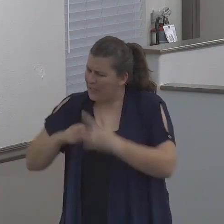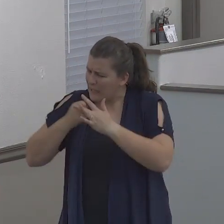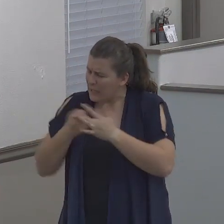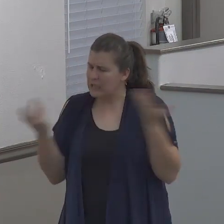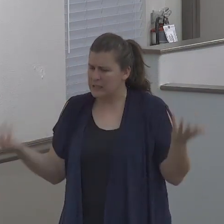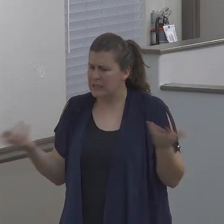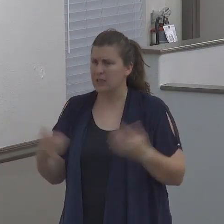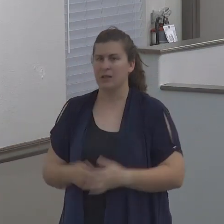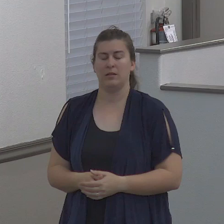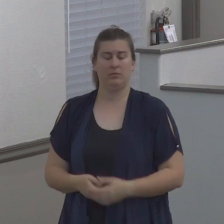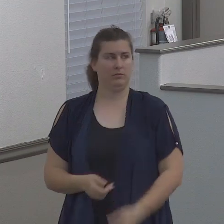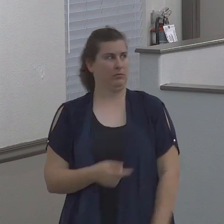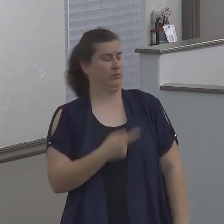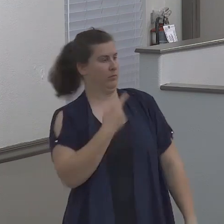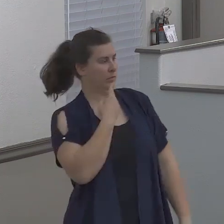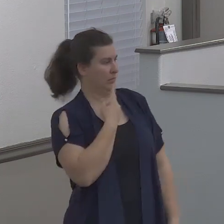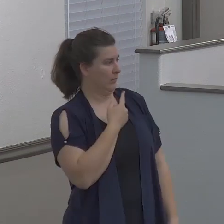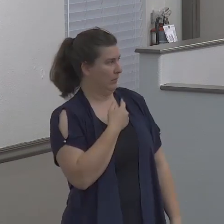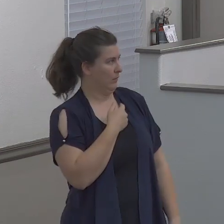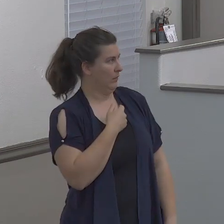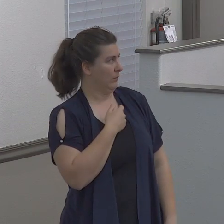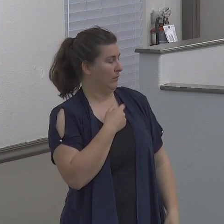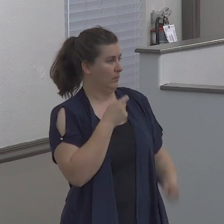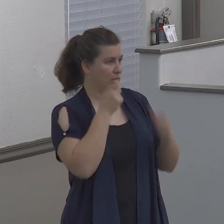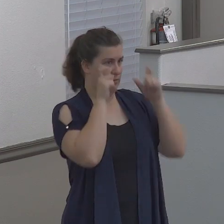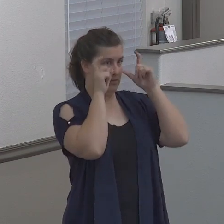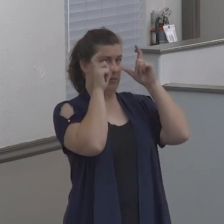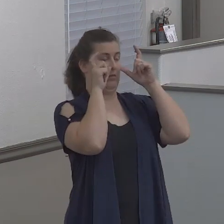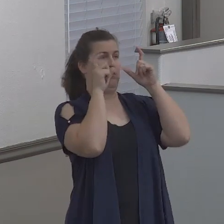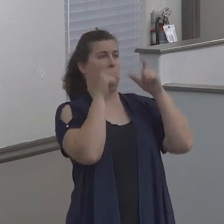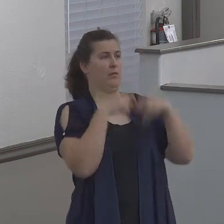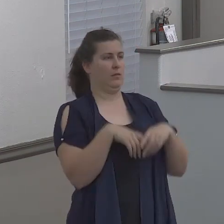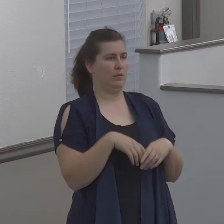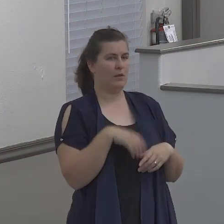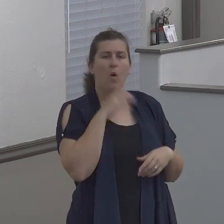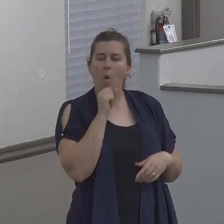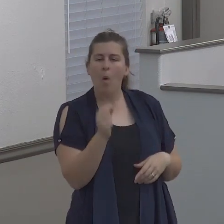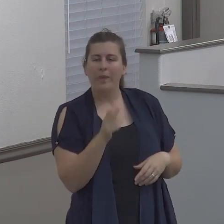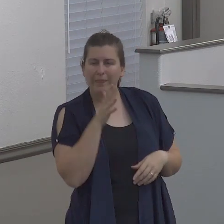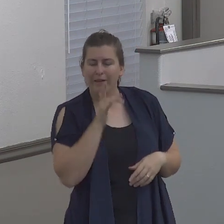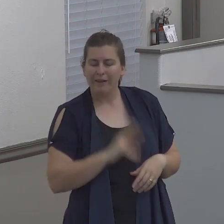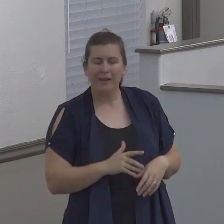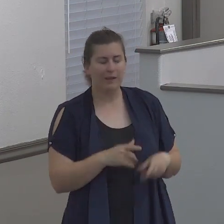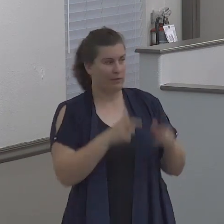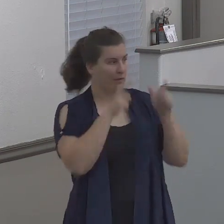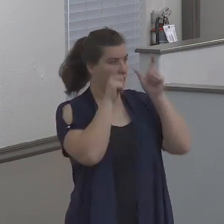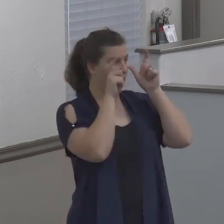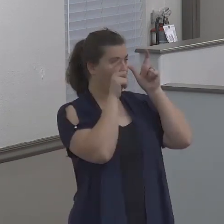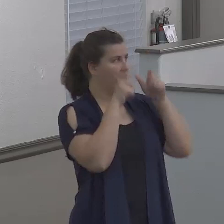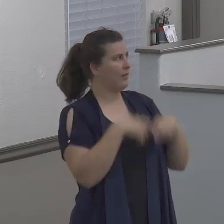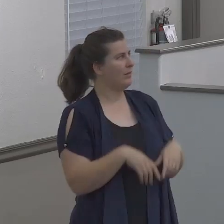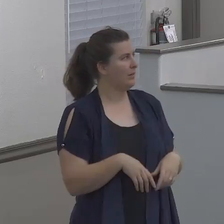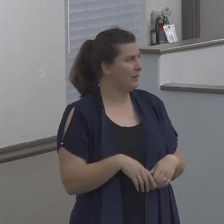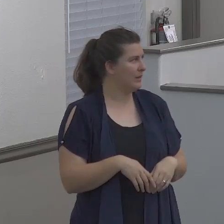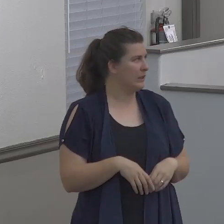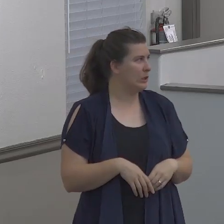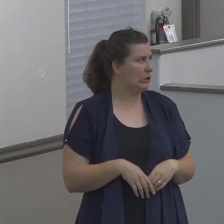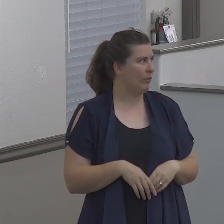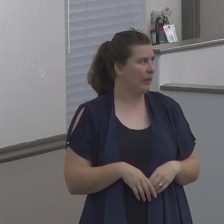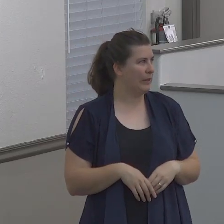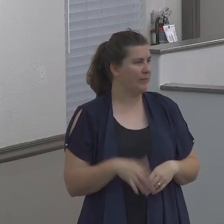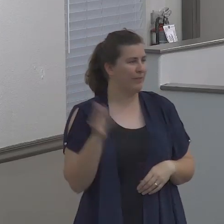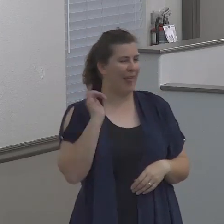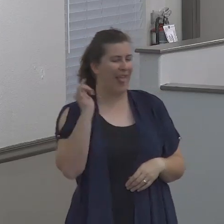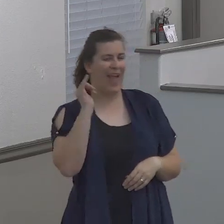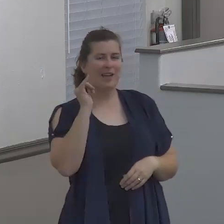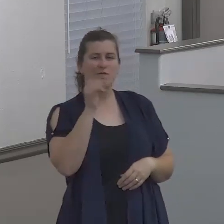well, have you prayed about this? And she said, she looked at me like, and she was an elderly lady, and she looked